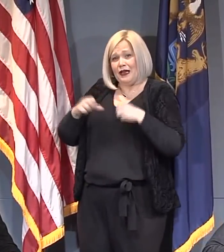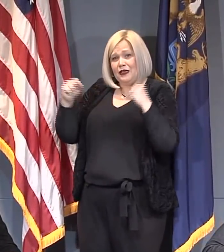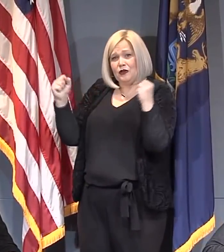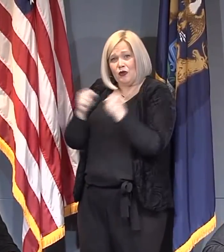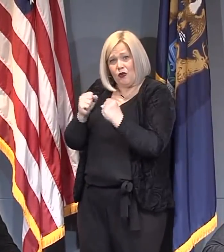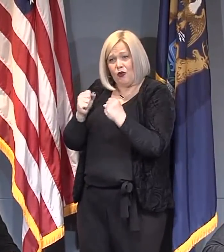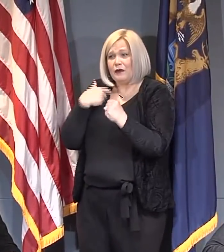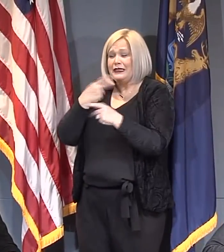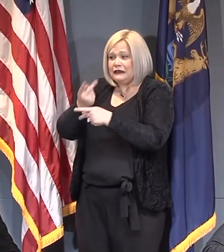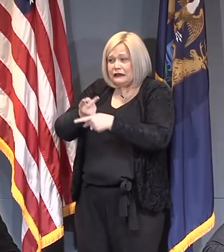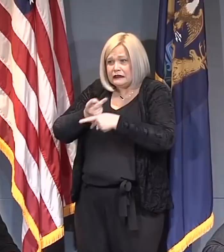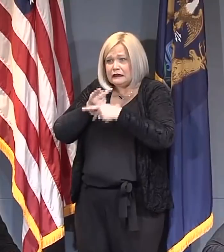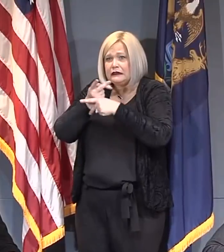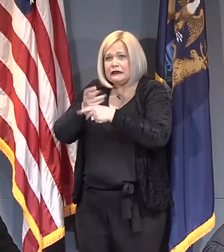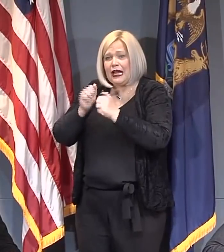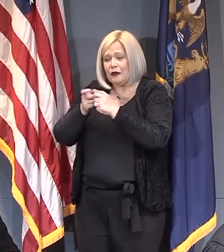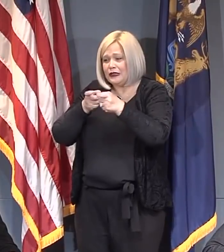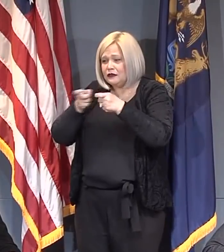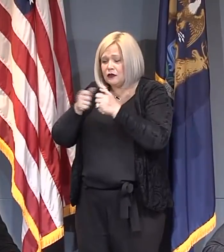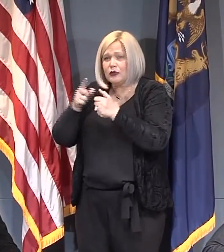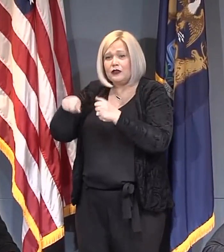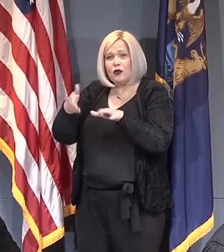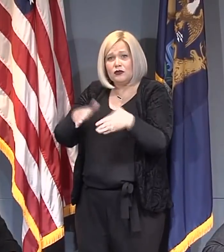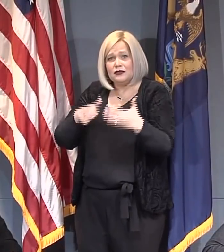bodies appropriately, and that they are